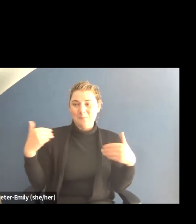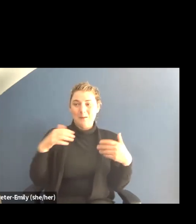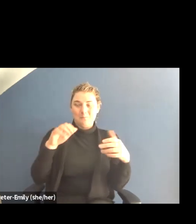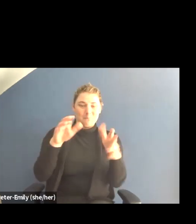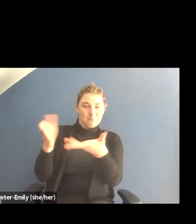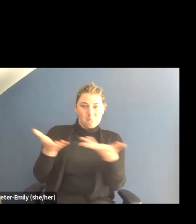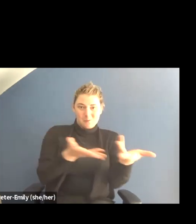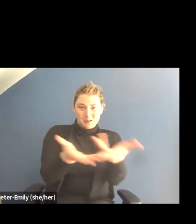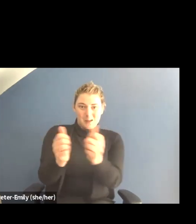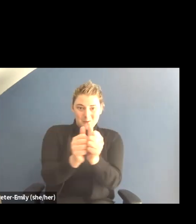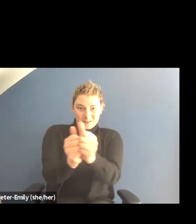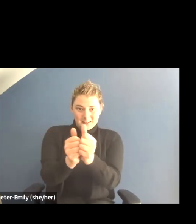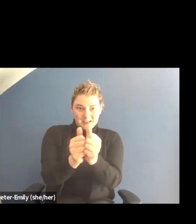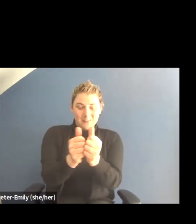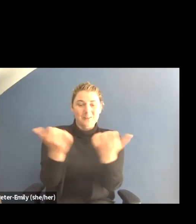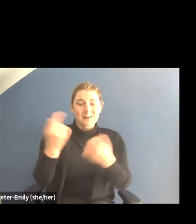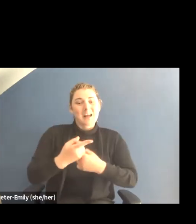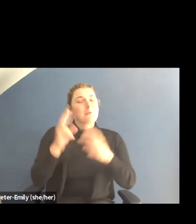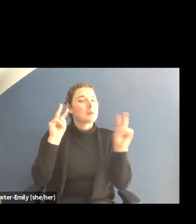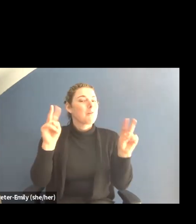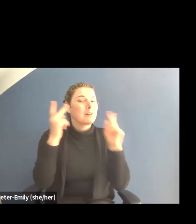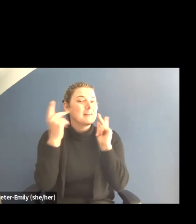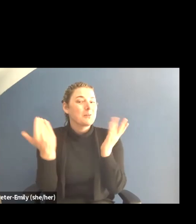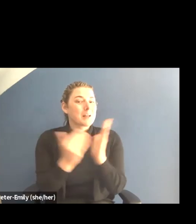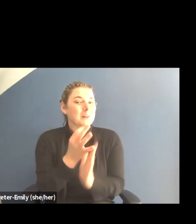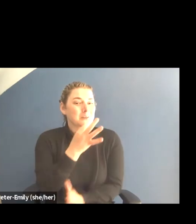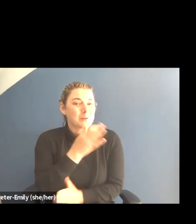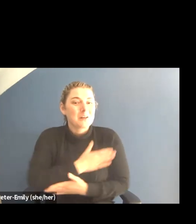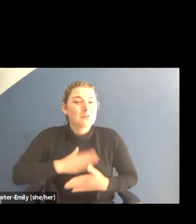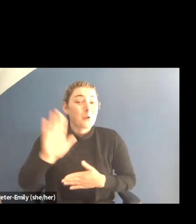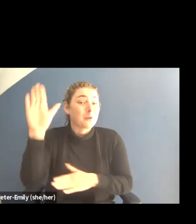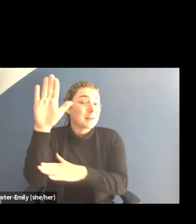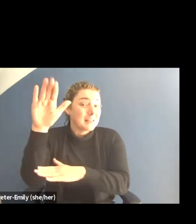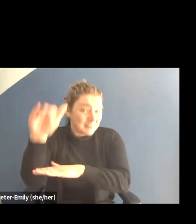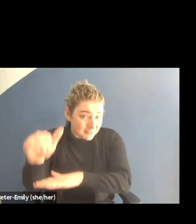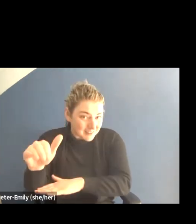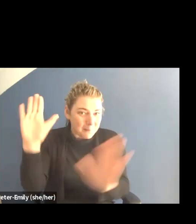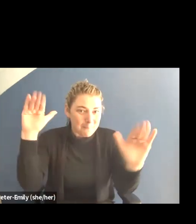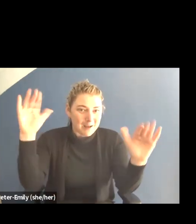today, and we look forward to seeing you very soon again. Enjoy your evening. Bye, everyone.